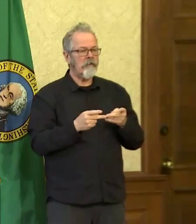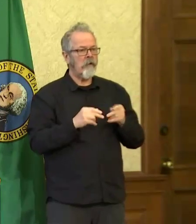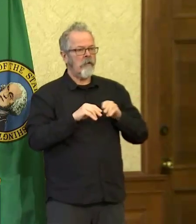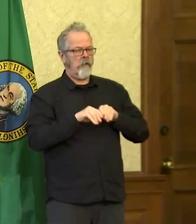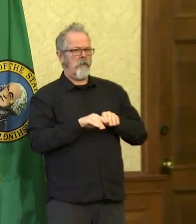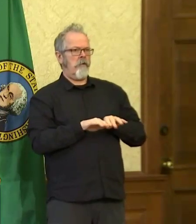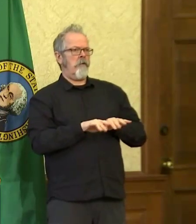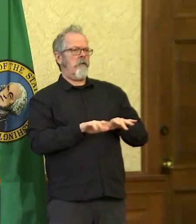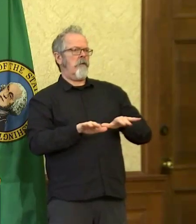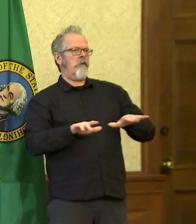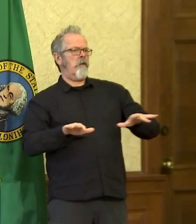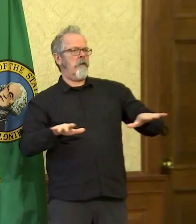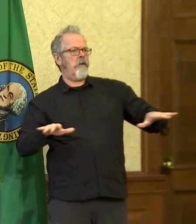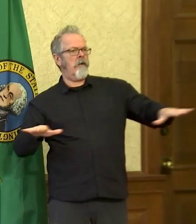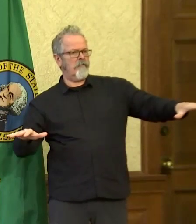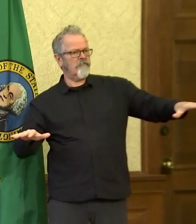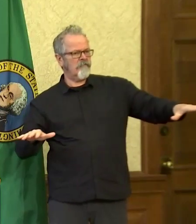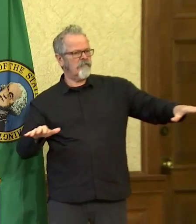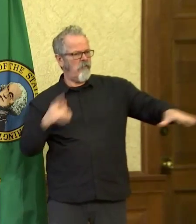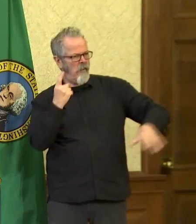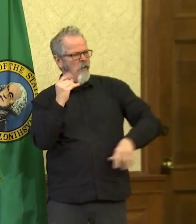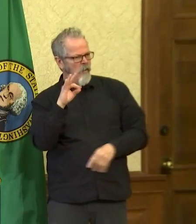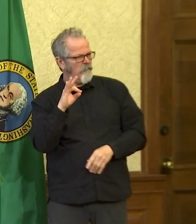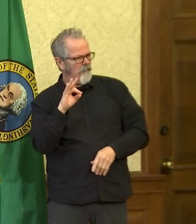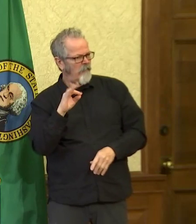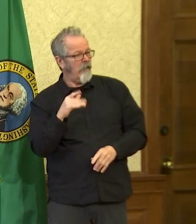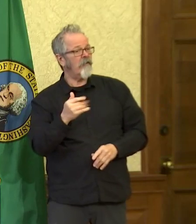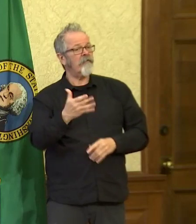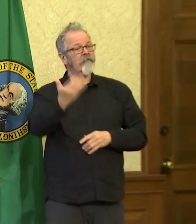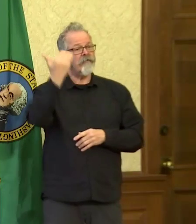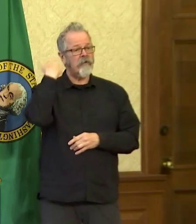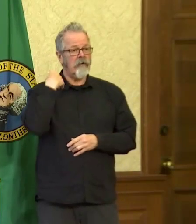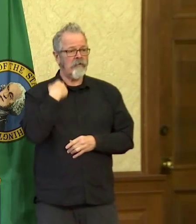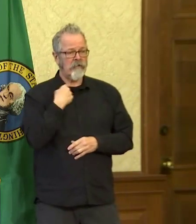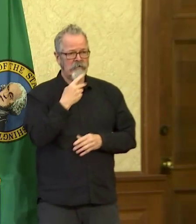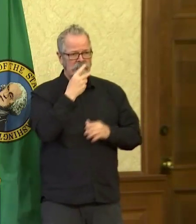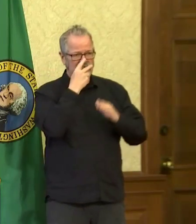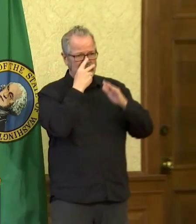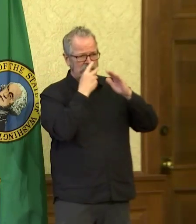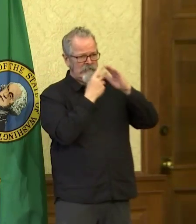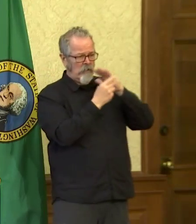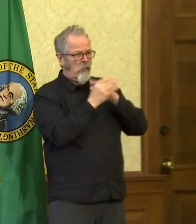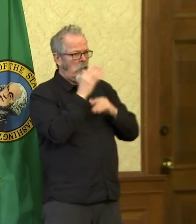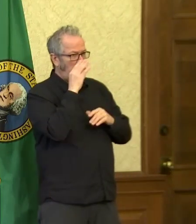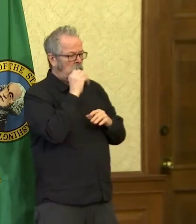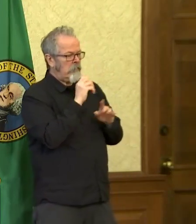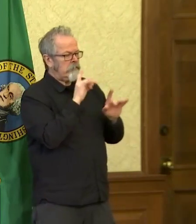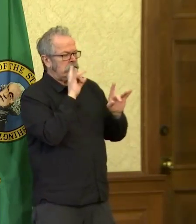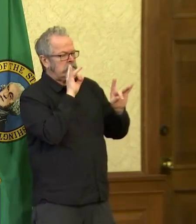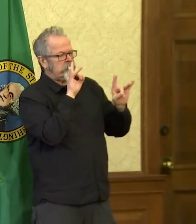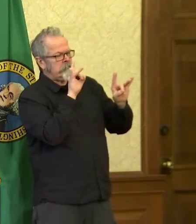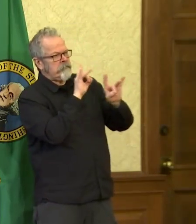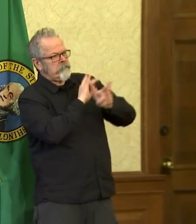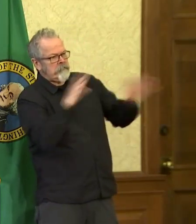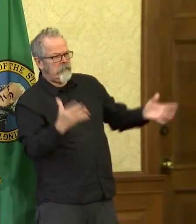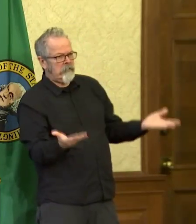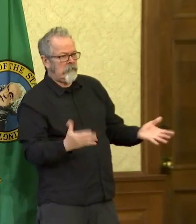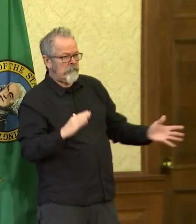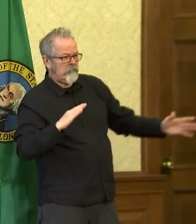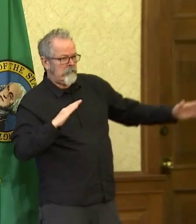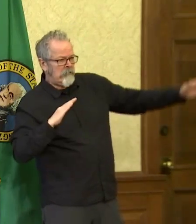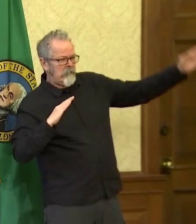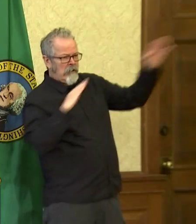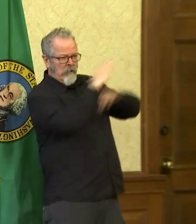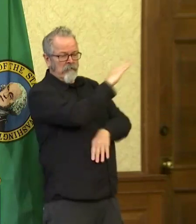took a little bit more aggressive position than other states. We're the state that included